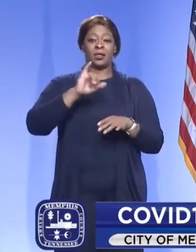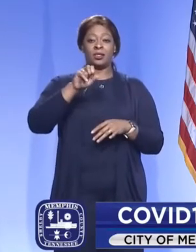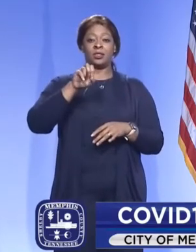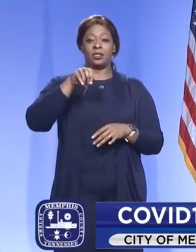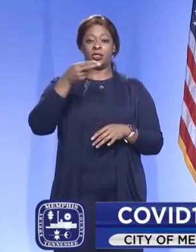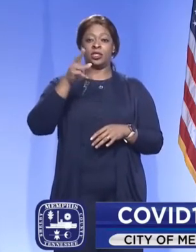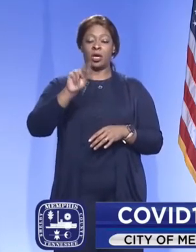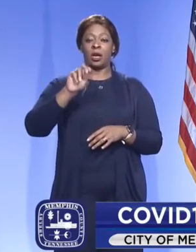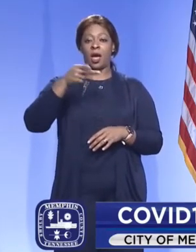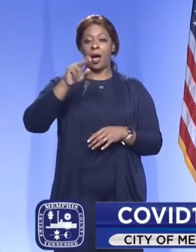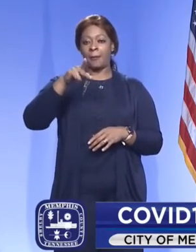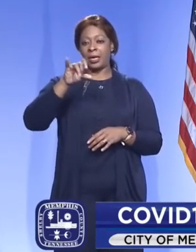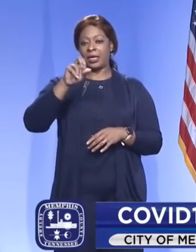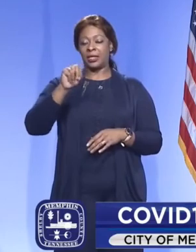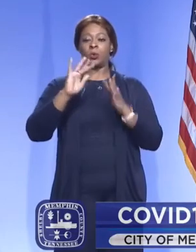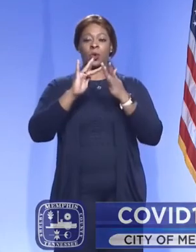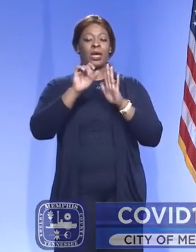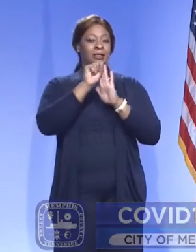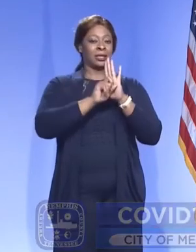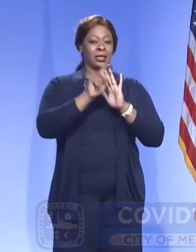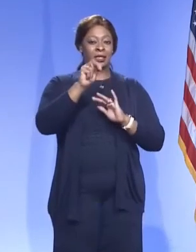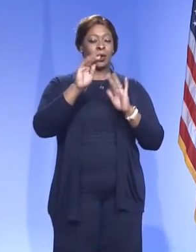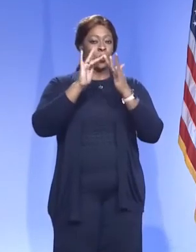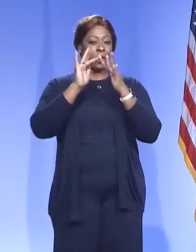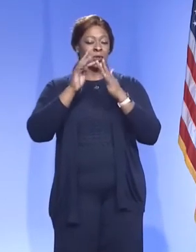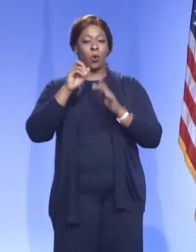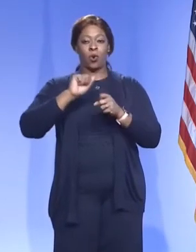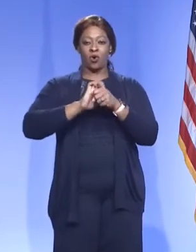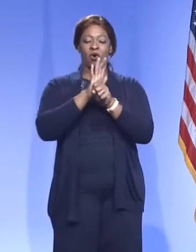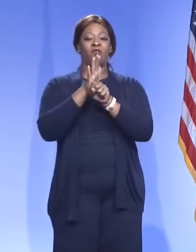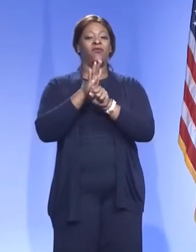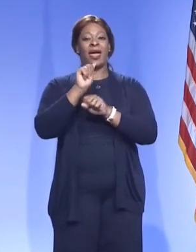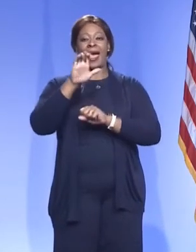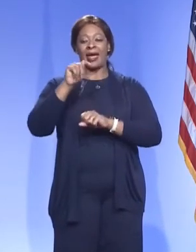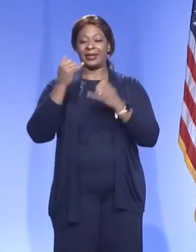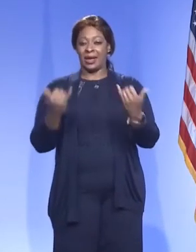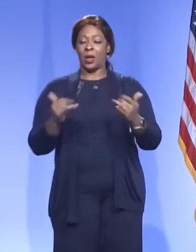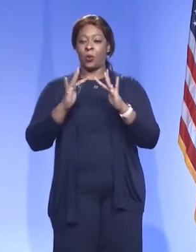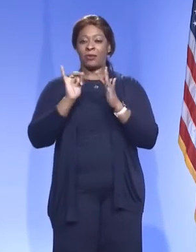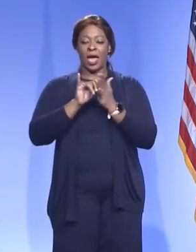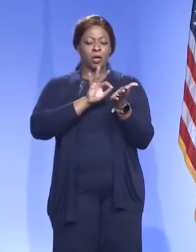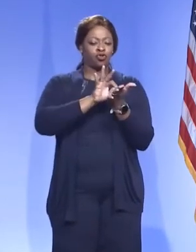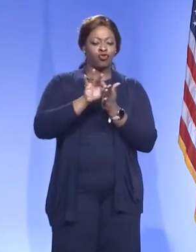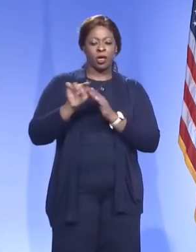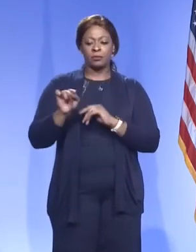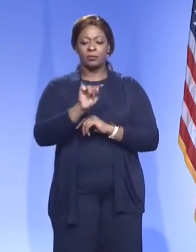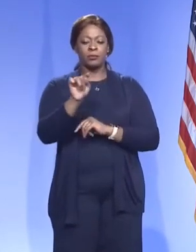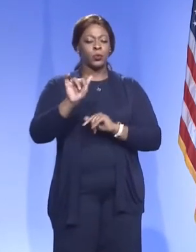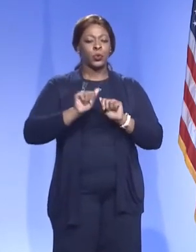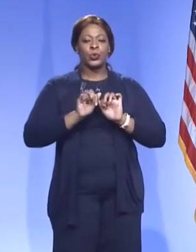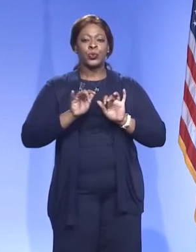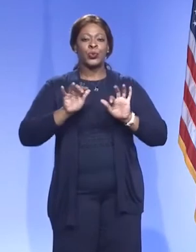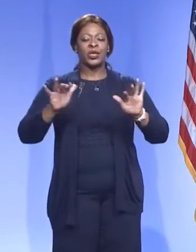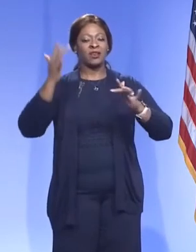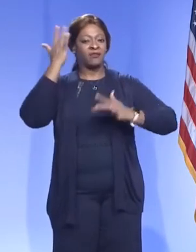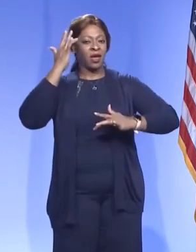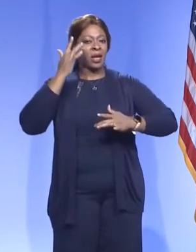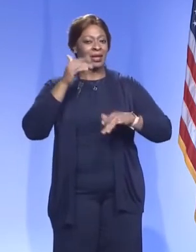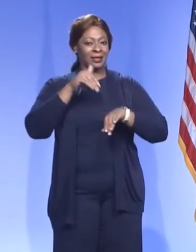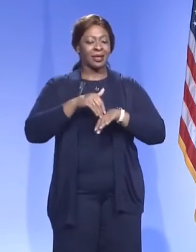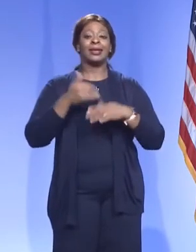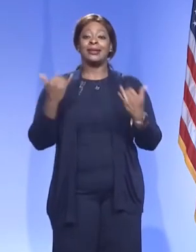Sullivan County. I mean, the more populated areas were hit hardest first, and the more rural areas